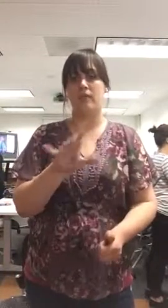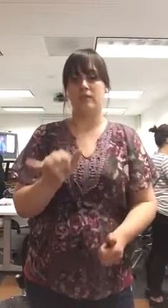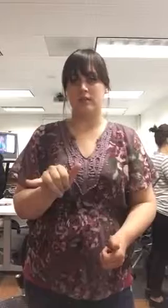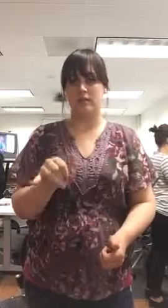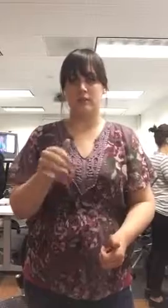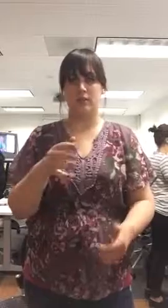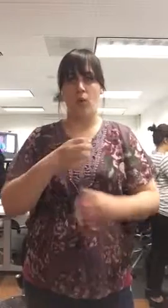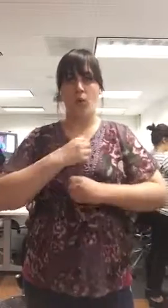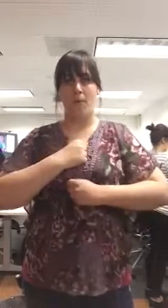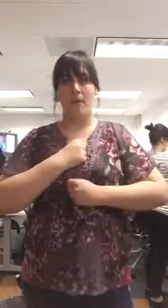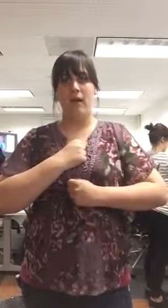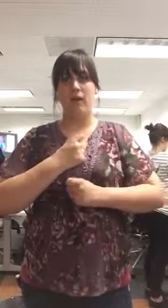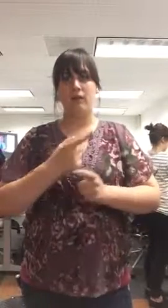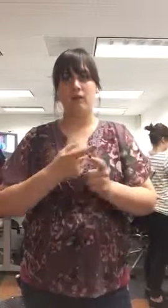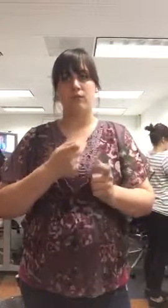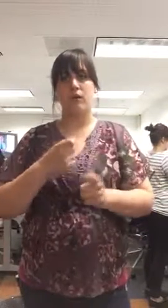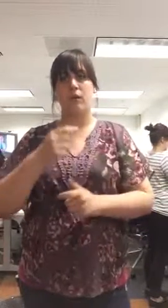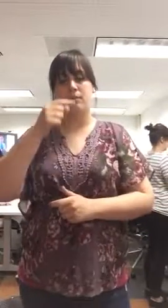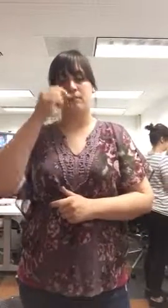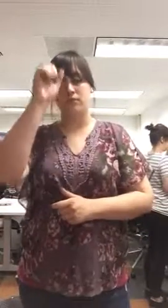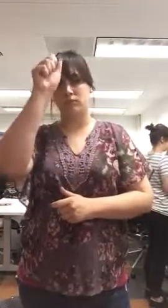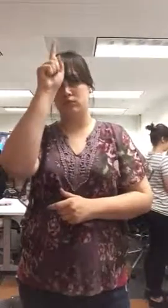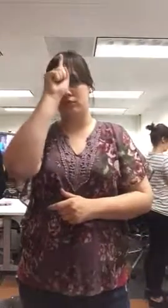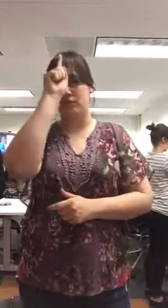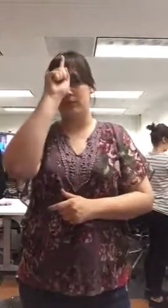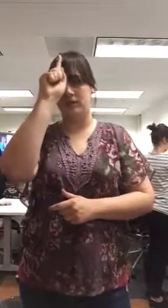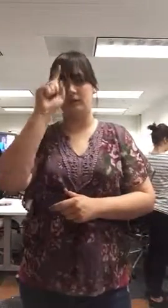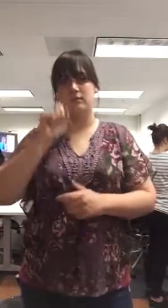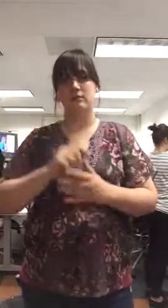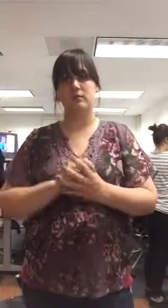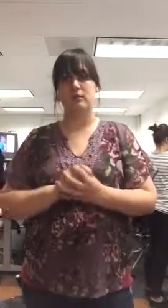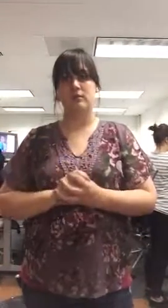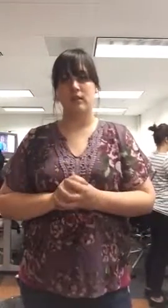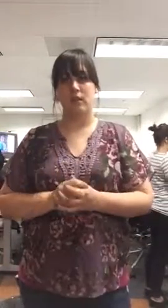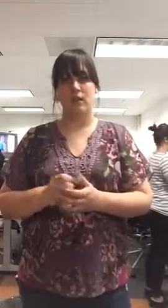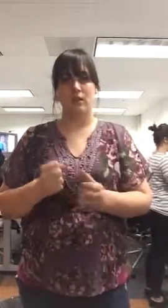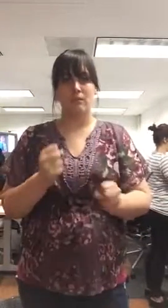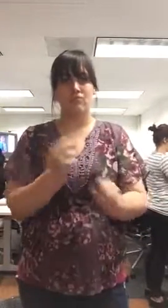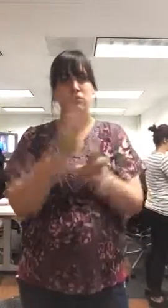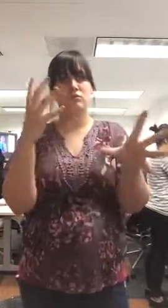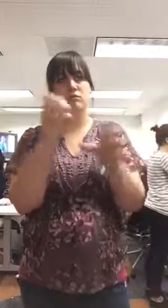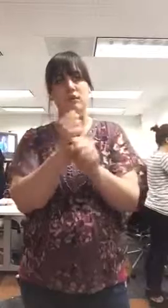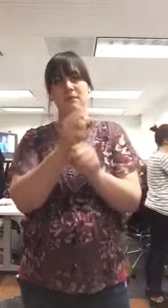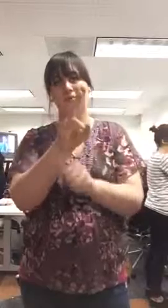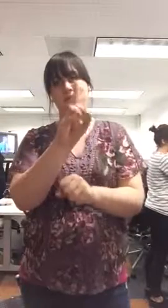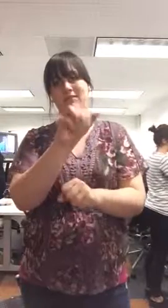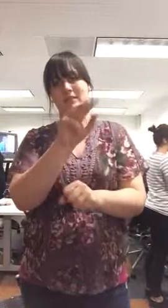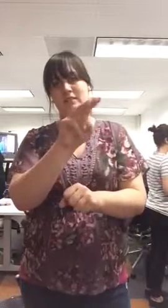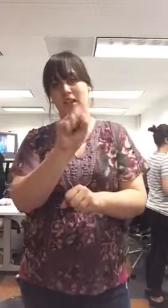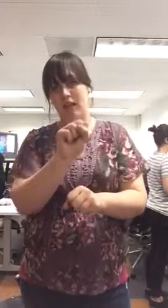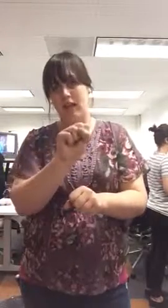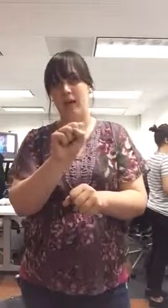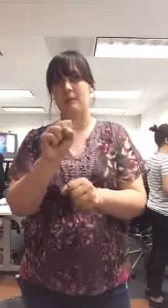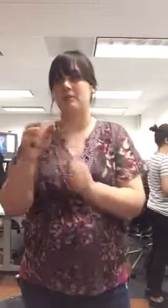the Germans, and they mentioned it yesterday, they blew up dams, they blew up buildings. So a lot of this damage is